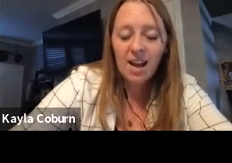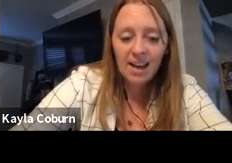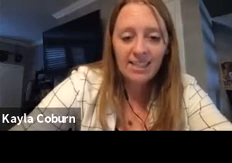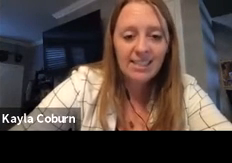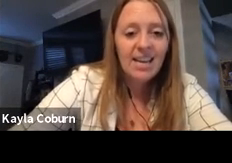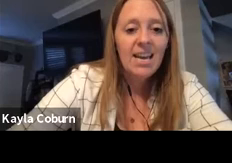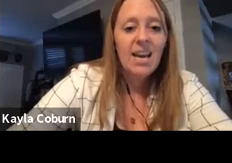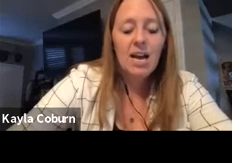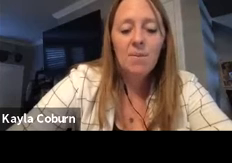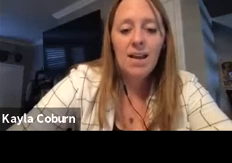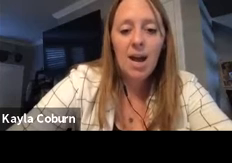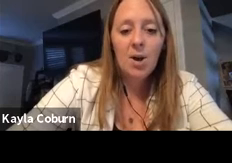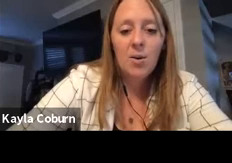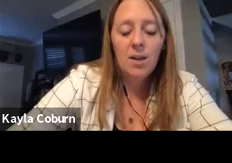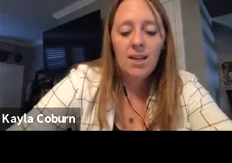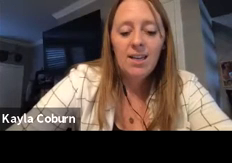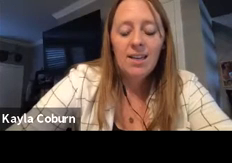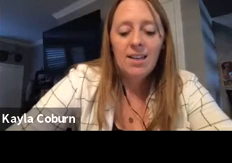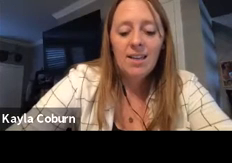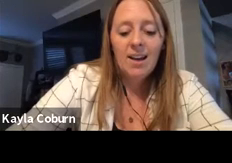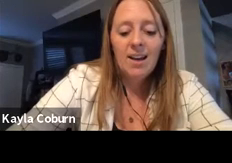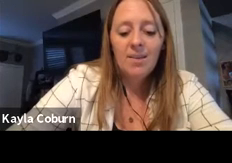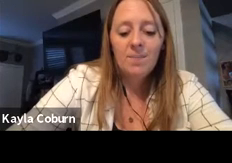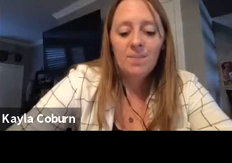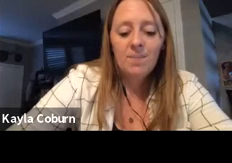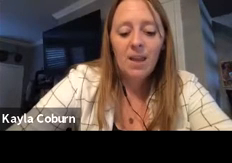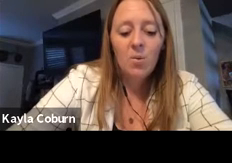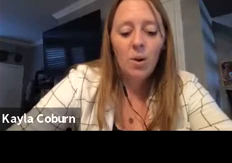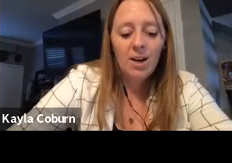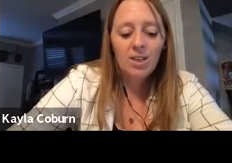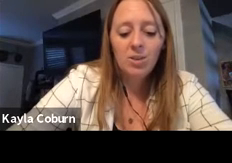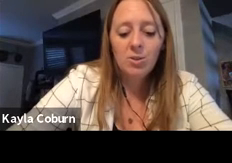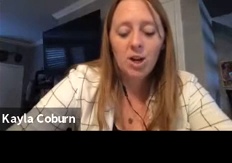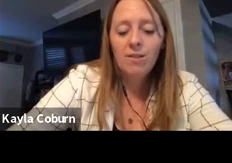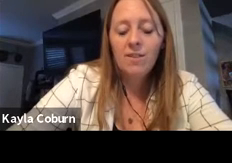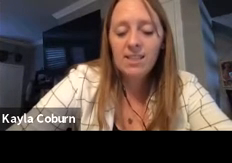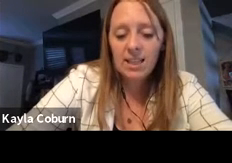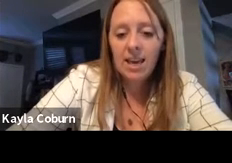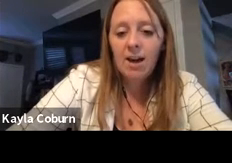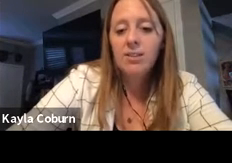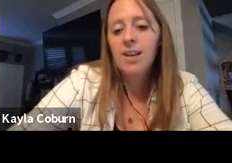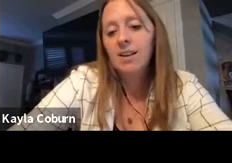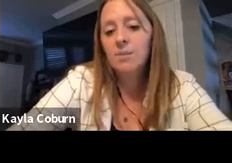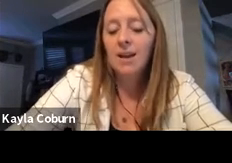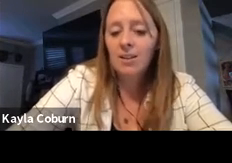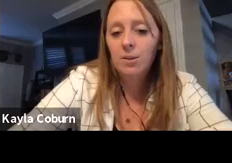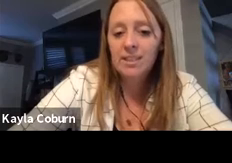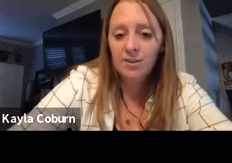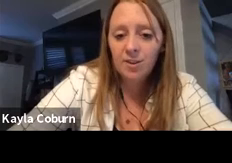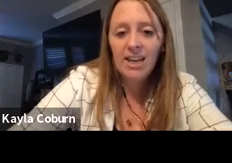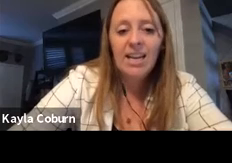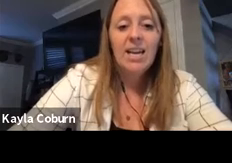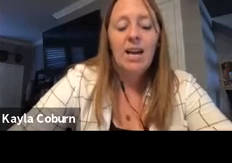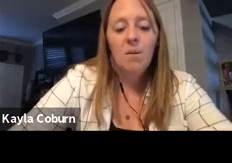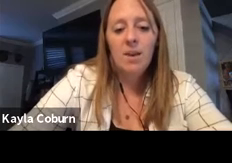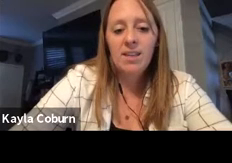different signs and how, like where children are physically, how signs might look a little bit